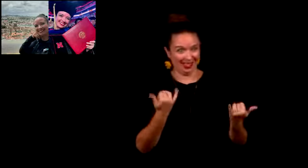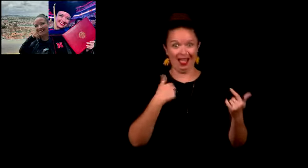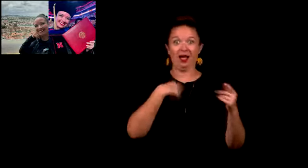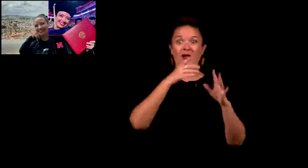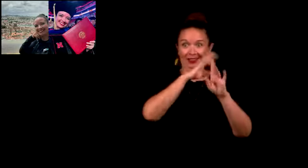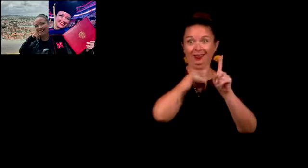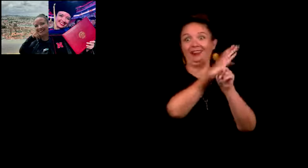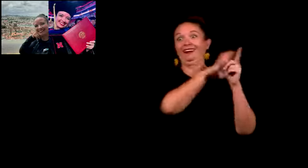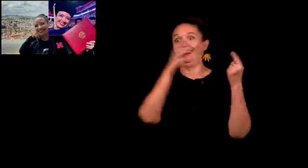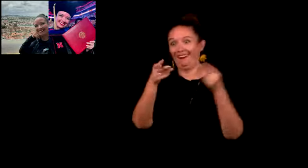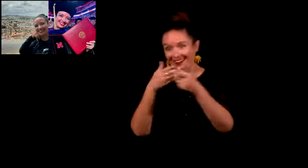ago.